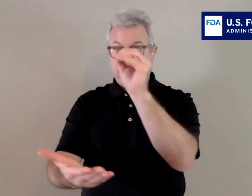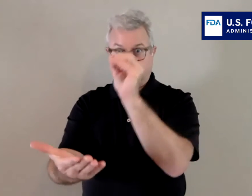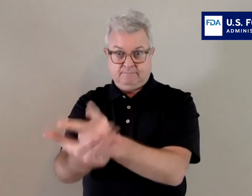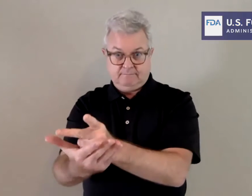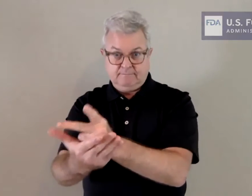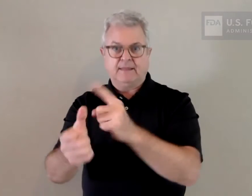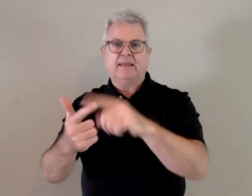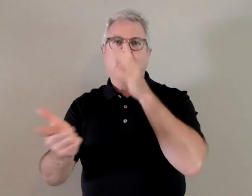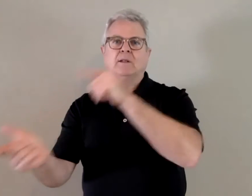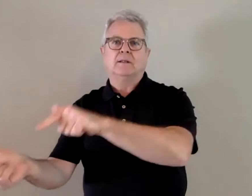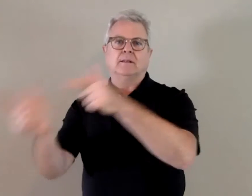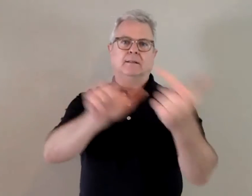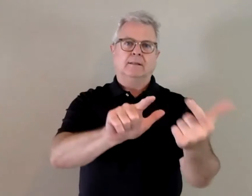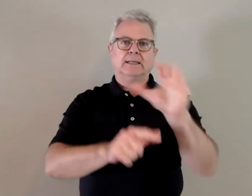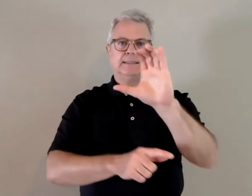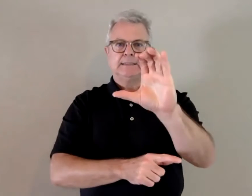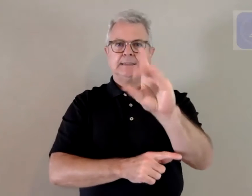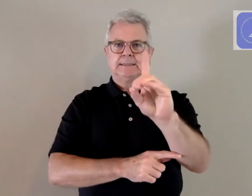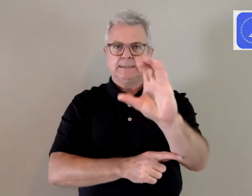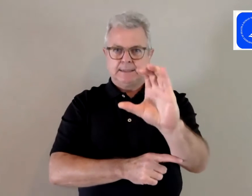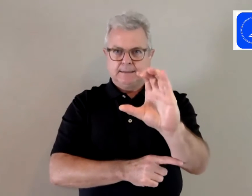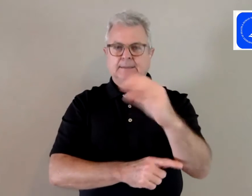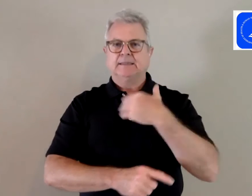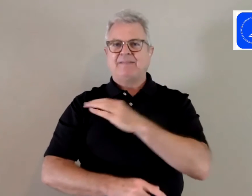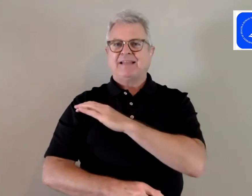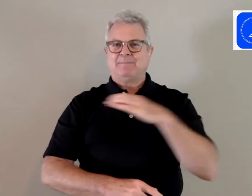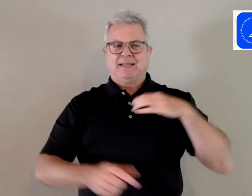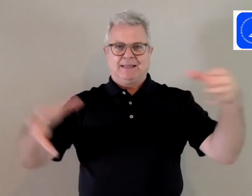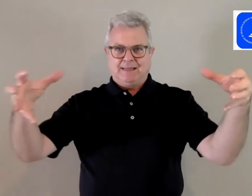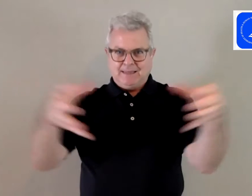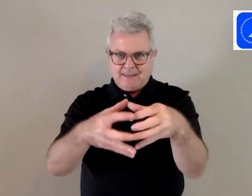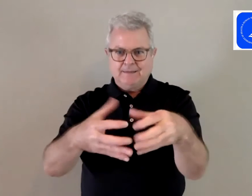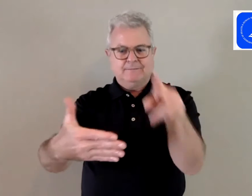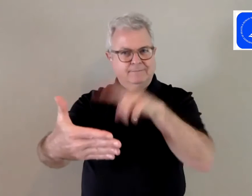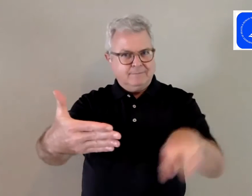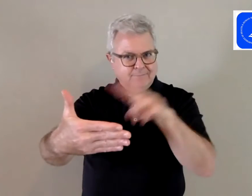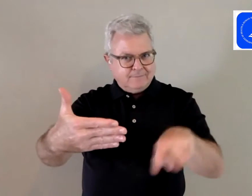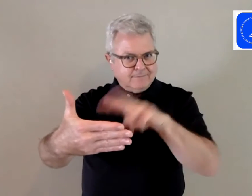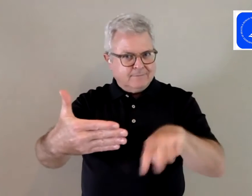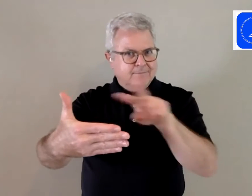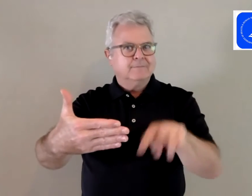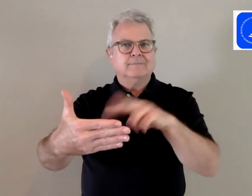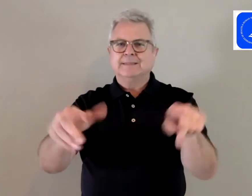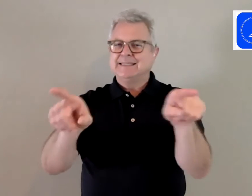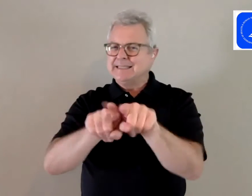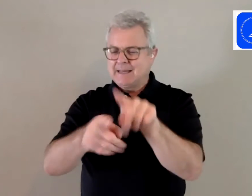FDA requirements. Once the FDA has approved it, it will go to the CDC. They have a committee. They will review